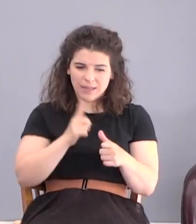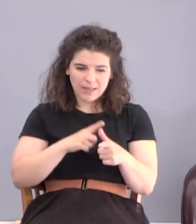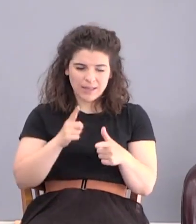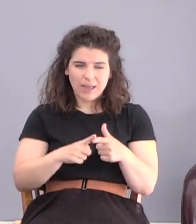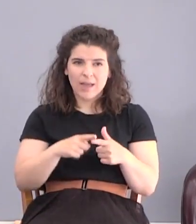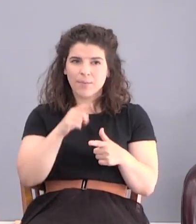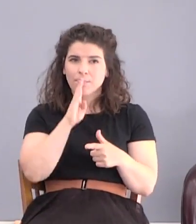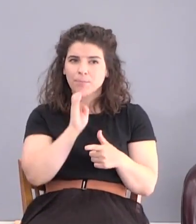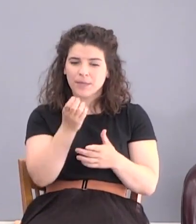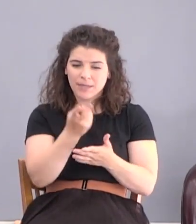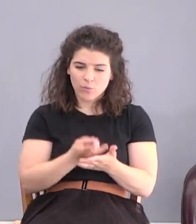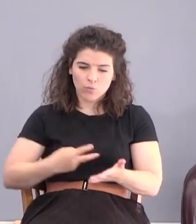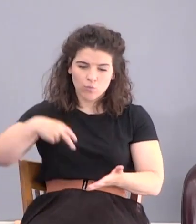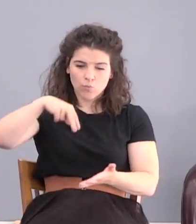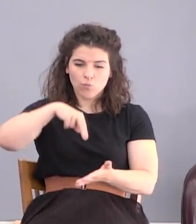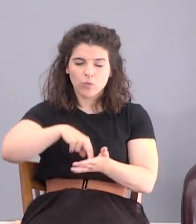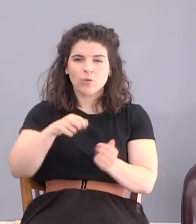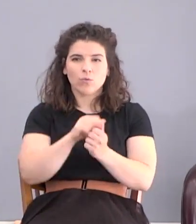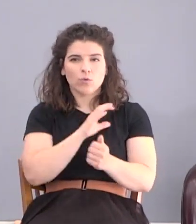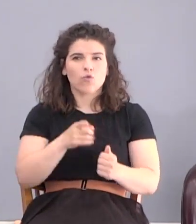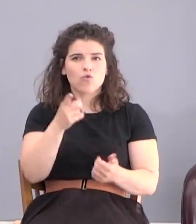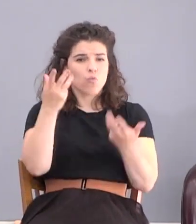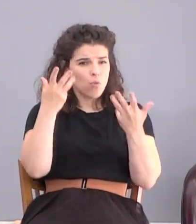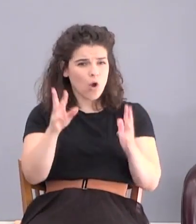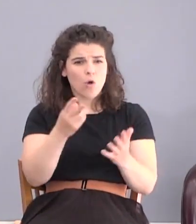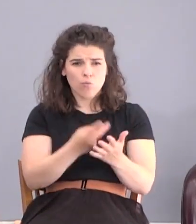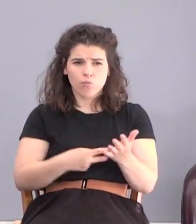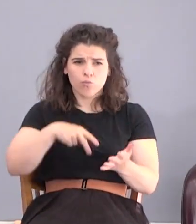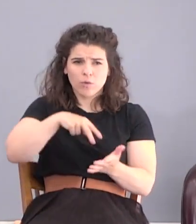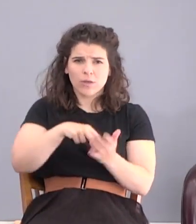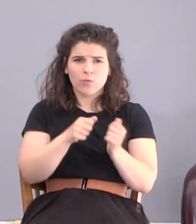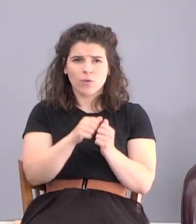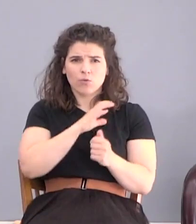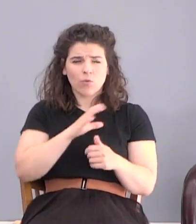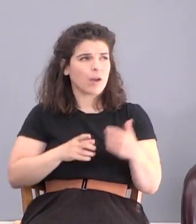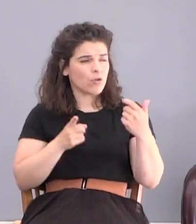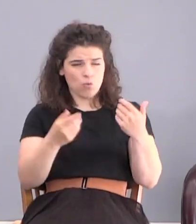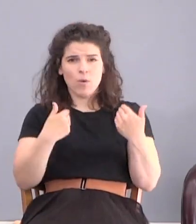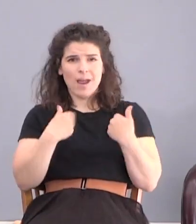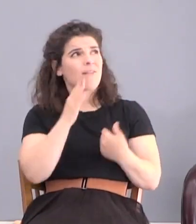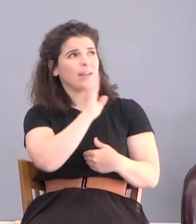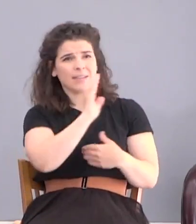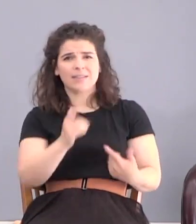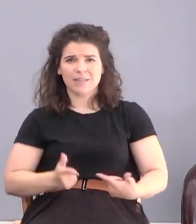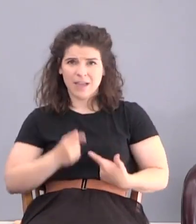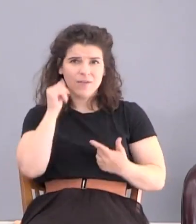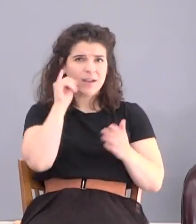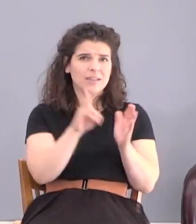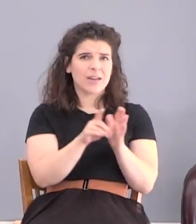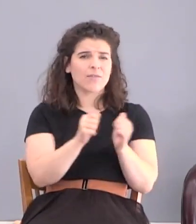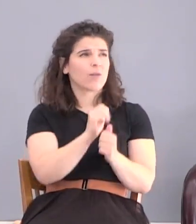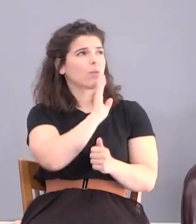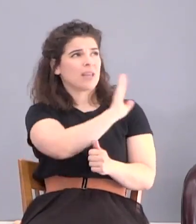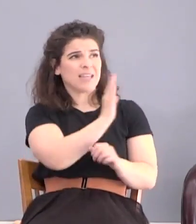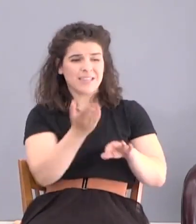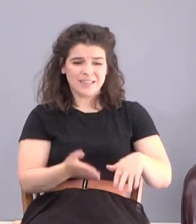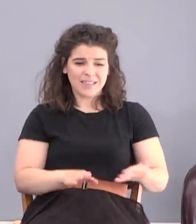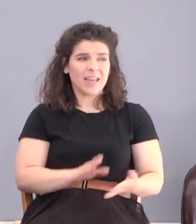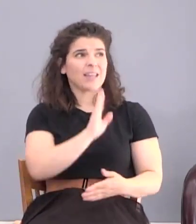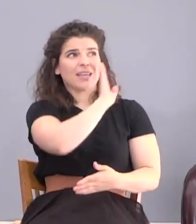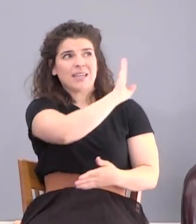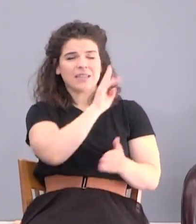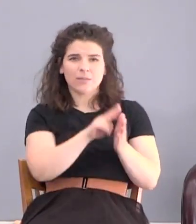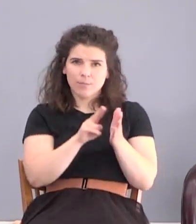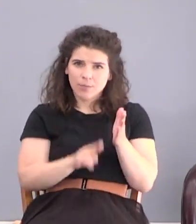Christ, you are risen with Christ. You have his life. You've been identified with his death, his burial, his resurrection. And you